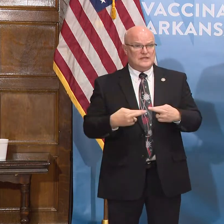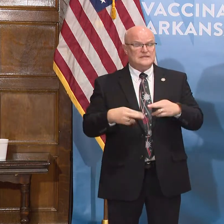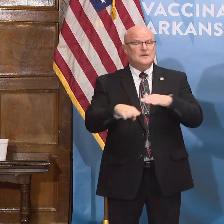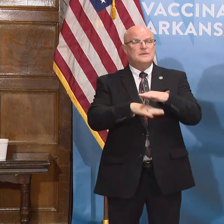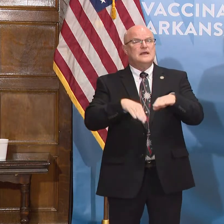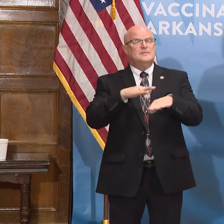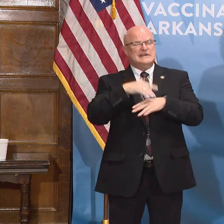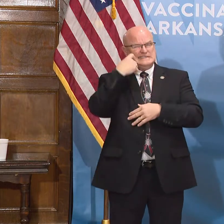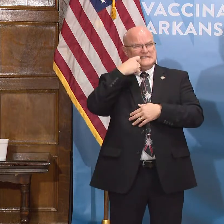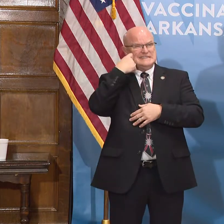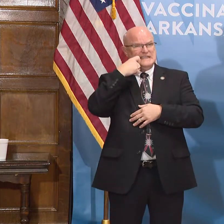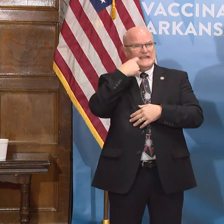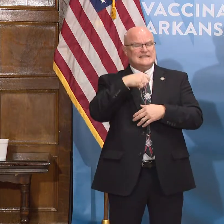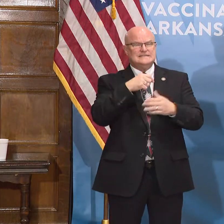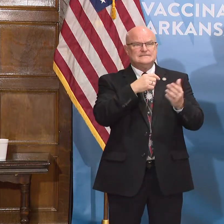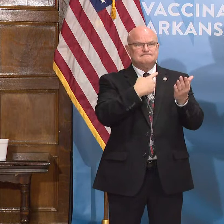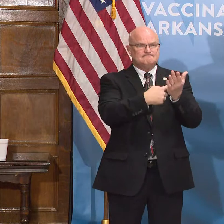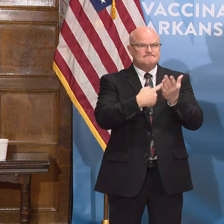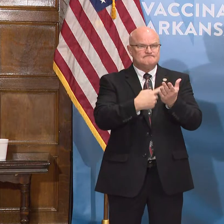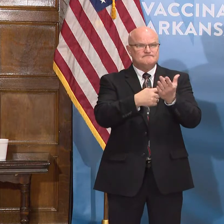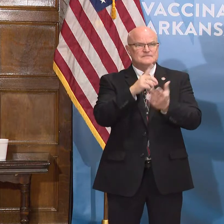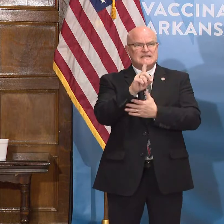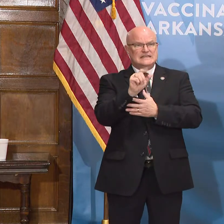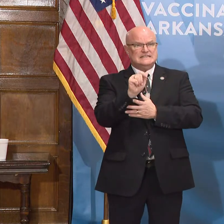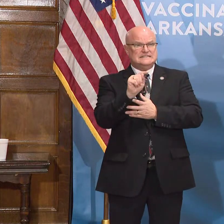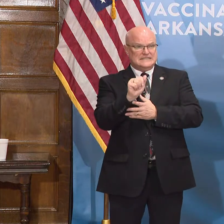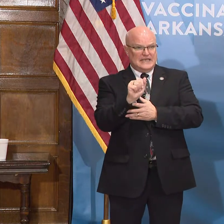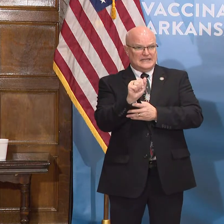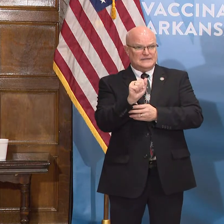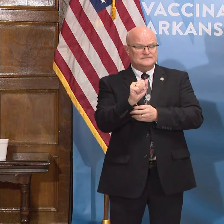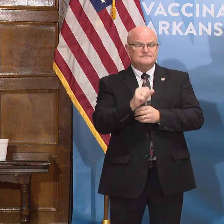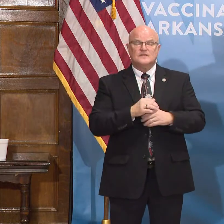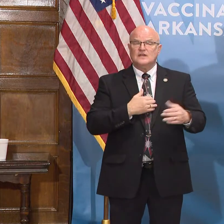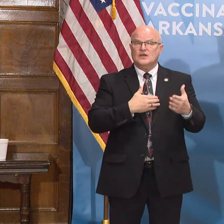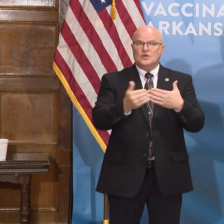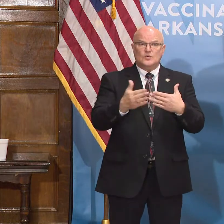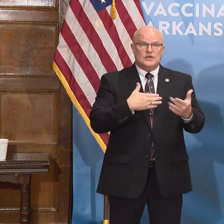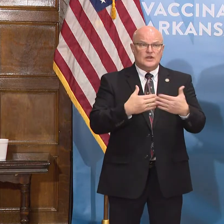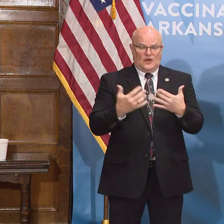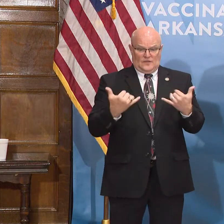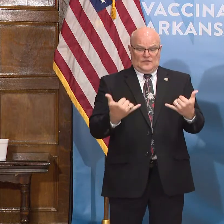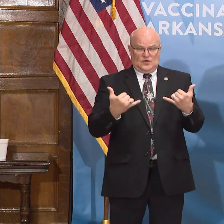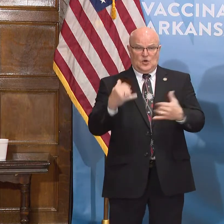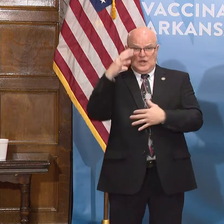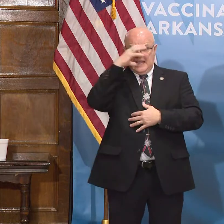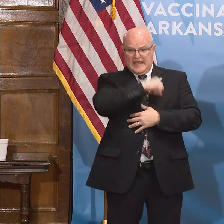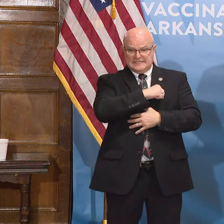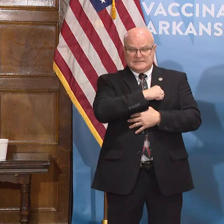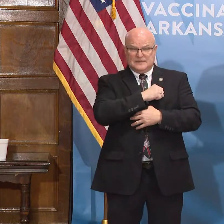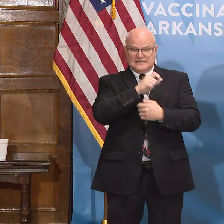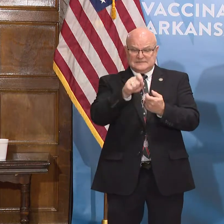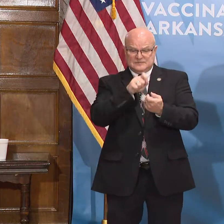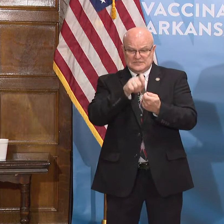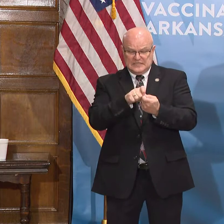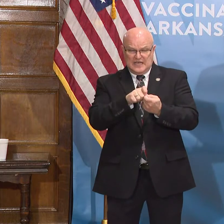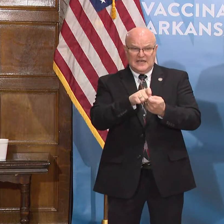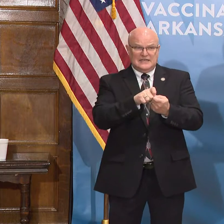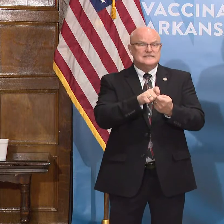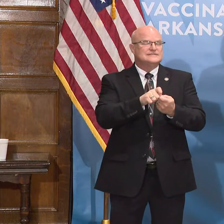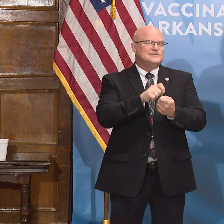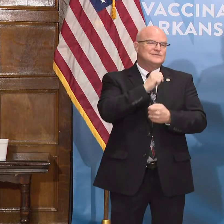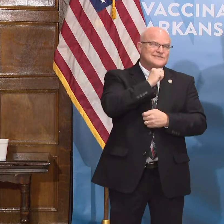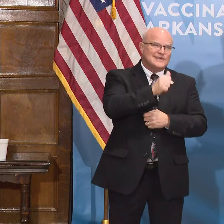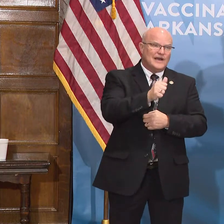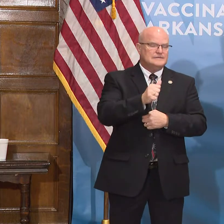based upon the latest surveillance data. And so regardless of whether the current estimate is precise, it